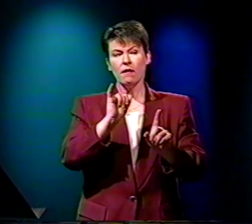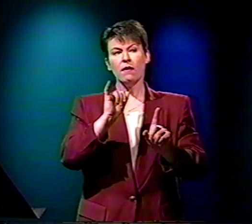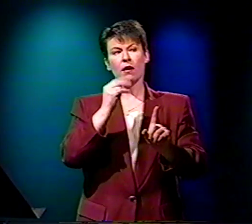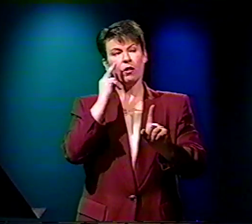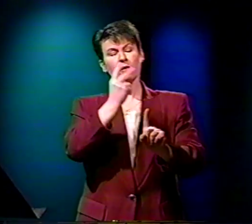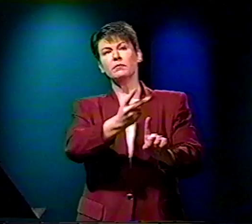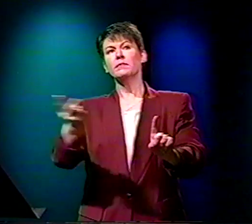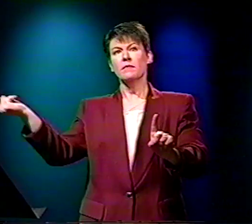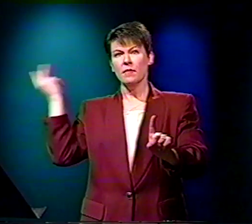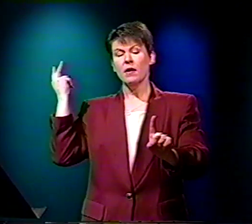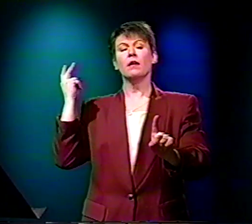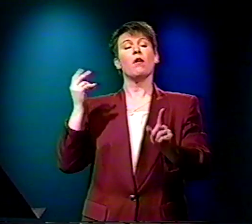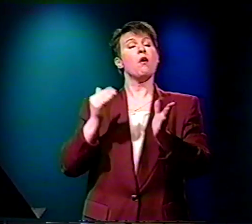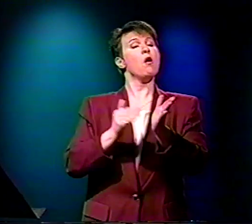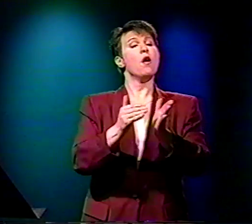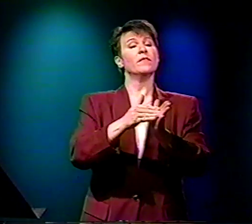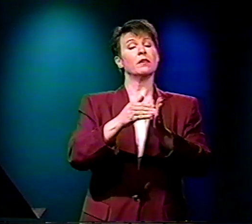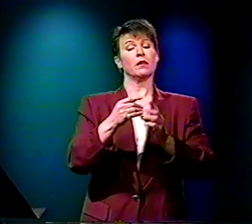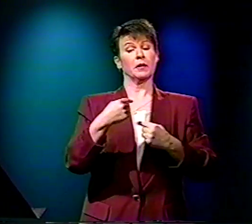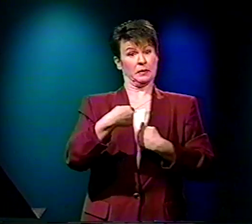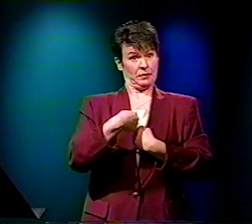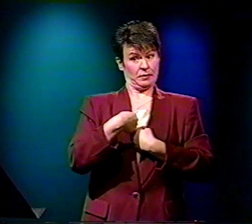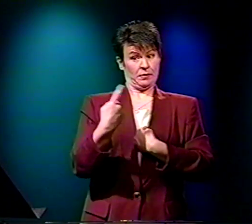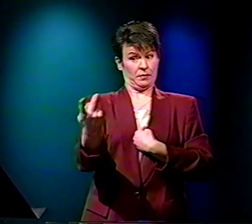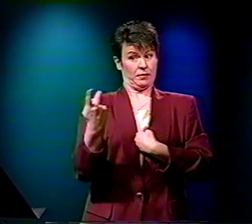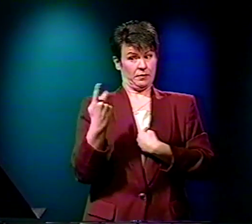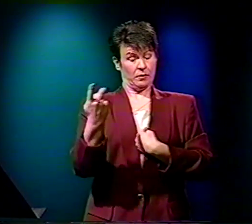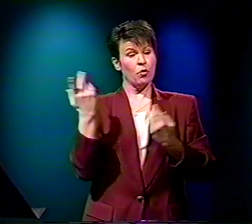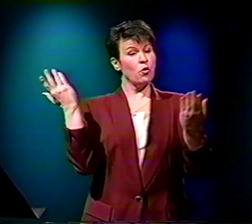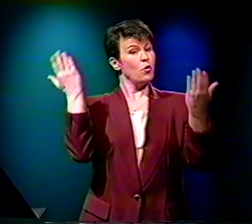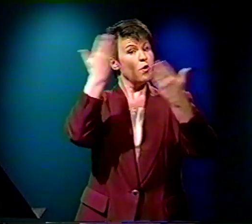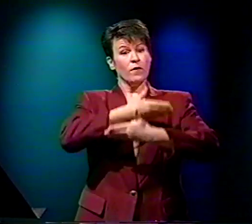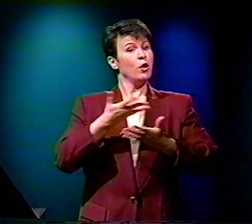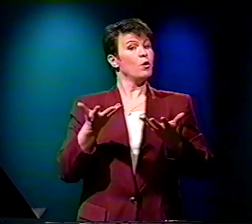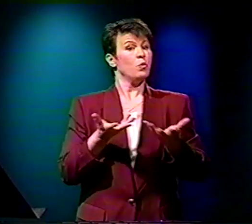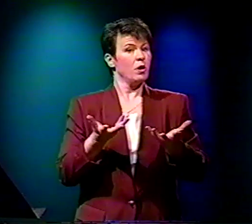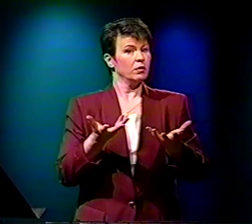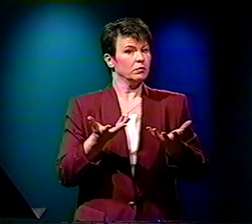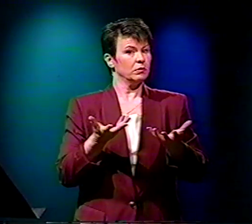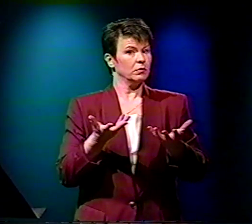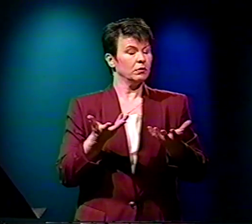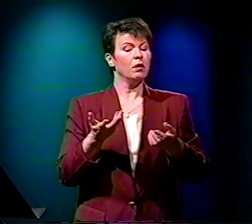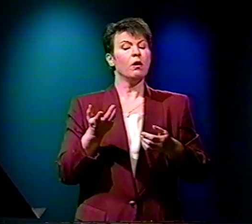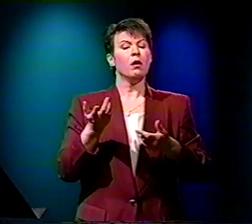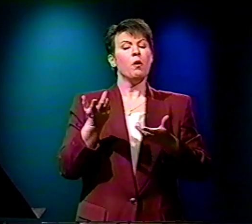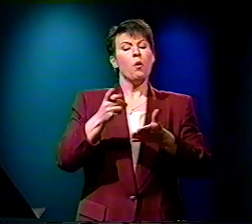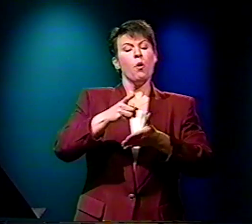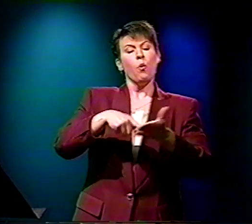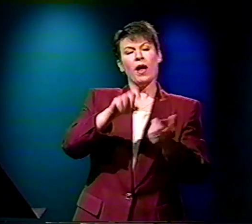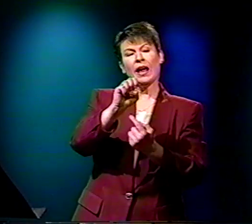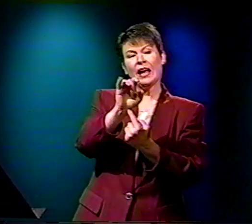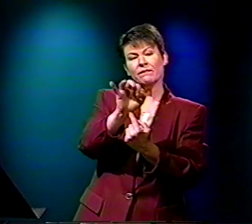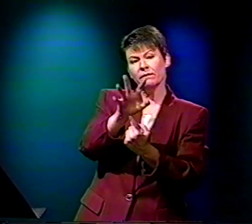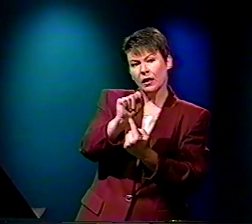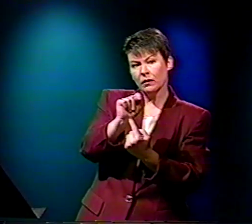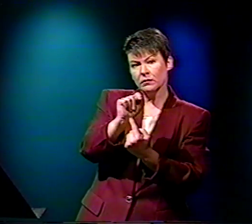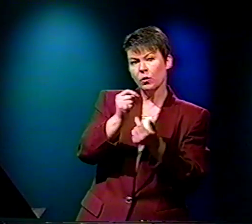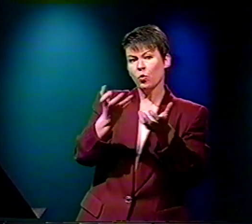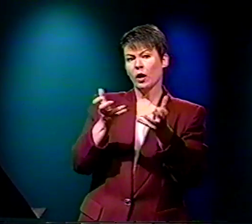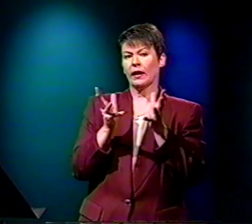the interpreter, but when I've looked back on those situations and those interactions with the interpreter, what I feel that I and the interpreter have overlooked